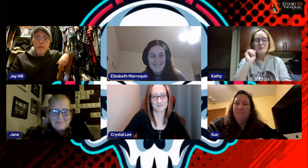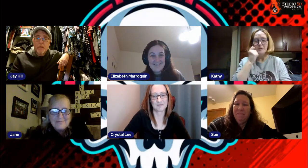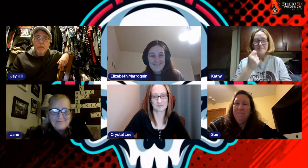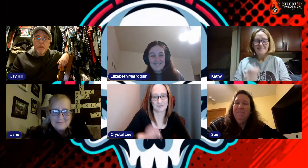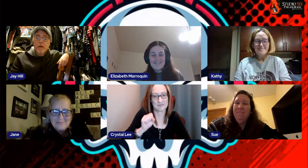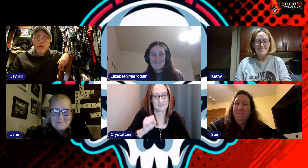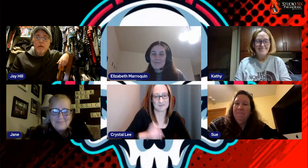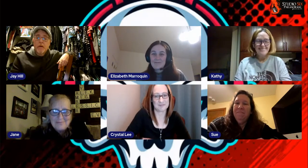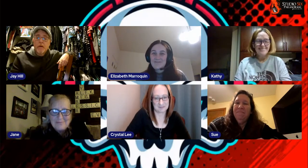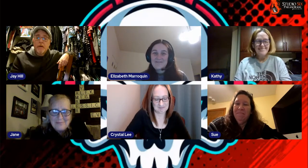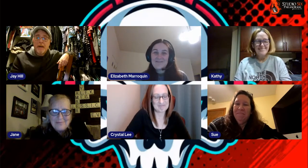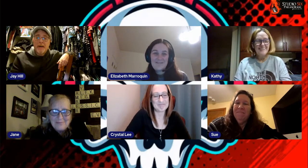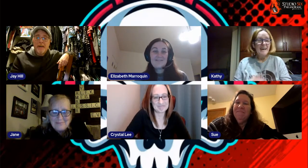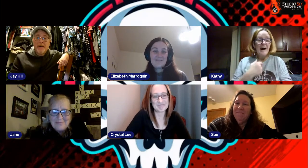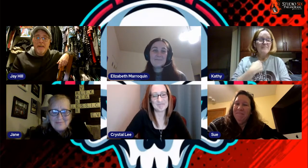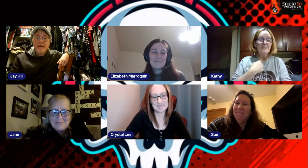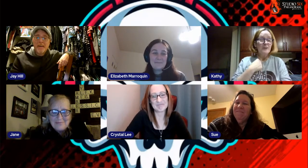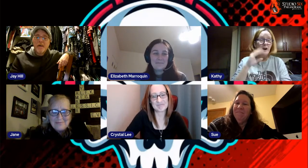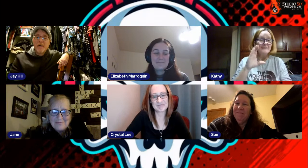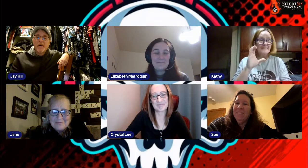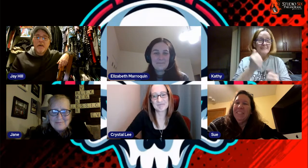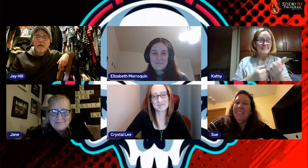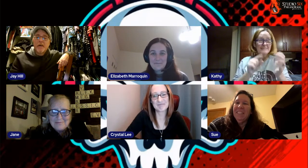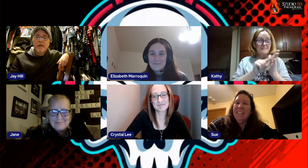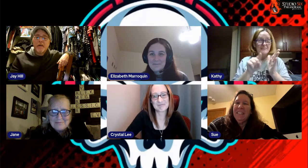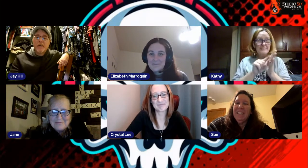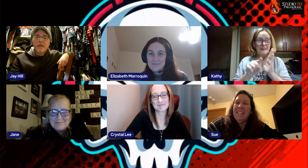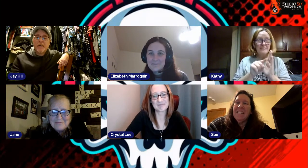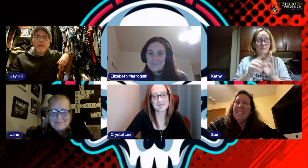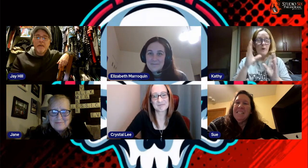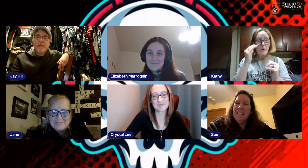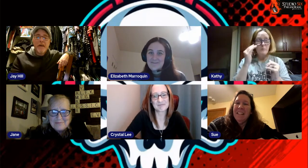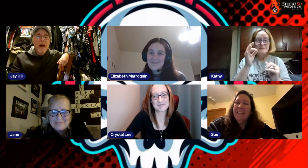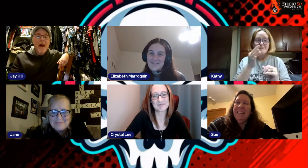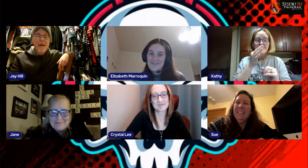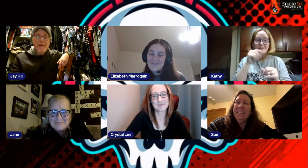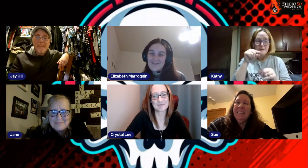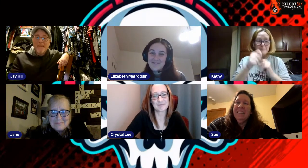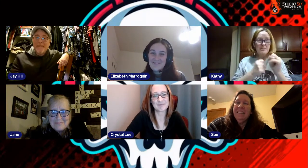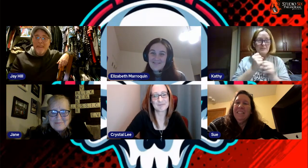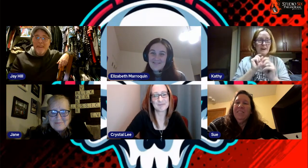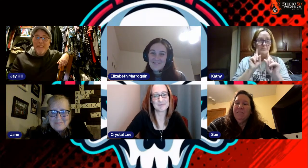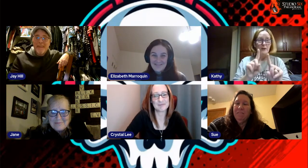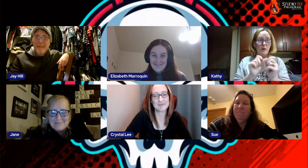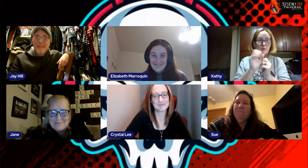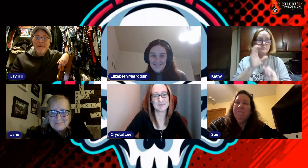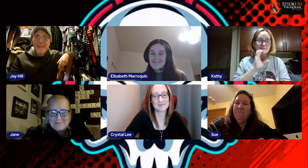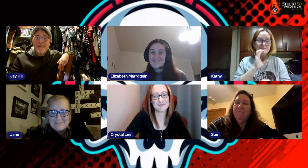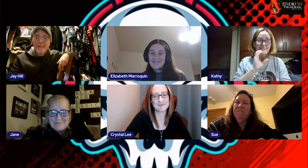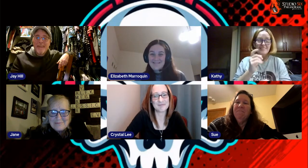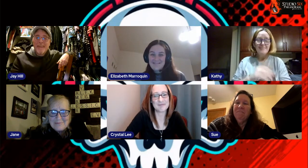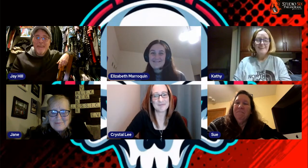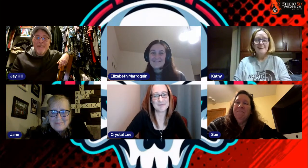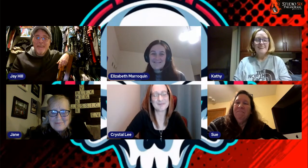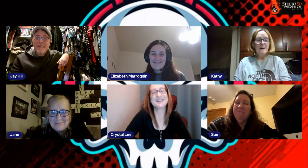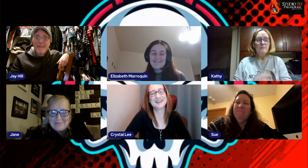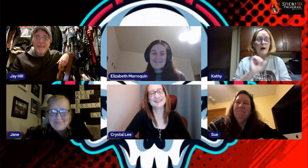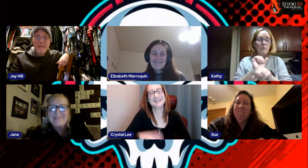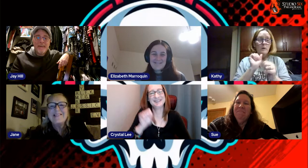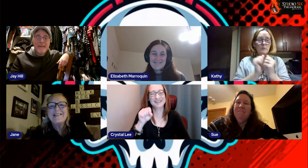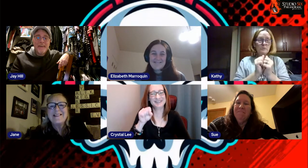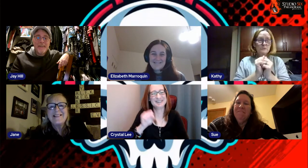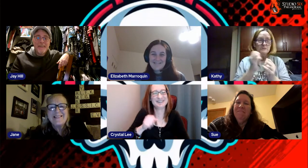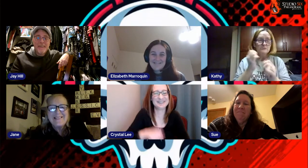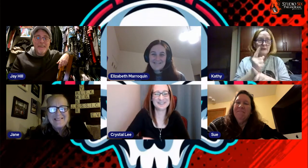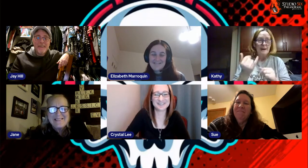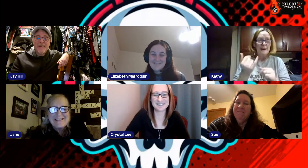Yeah. That's cool. Yeah. I've never gone to any of these investigative. I'm hoping maybe this year I might go with Crystal. I mean, I